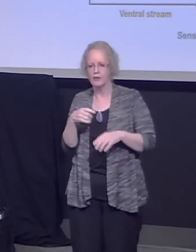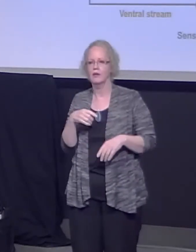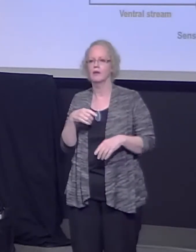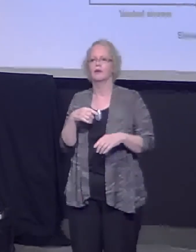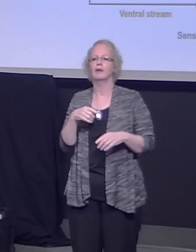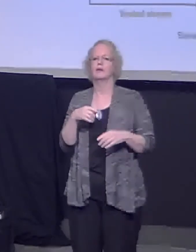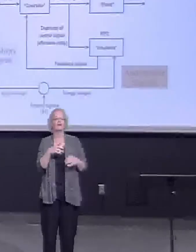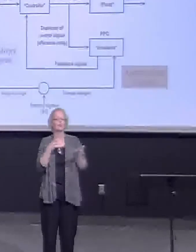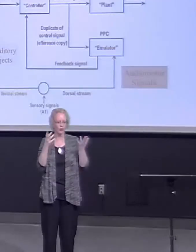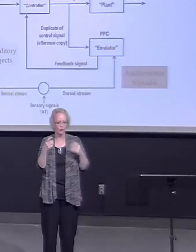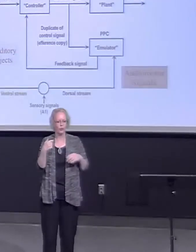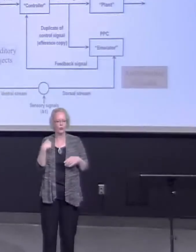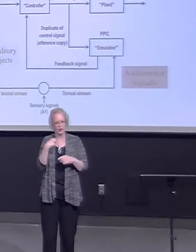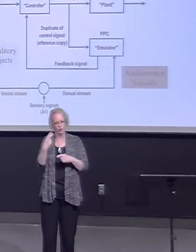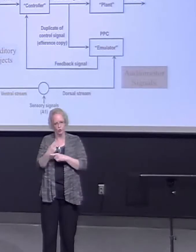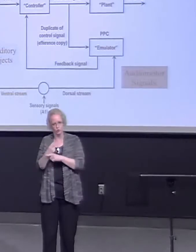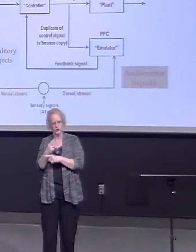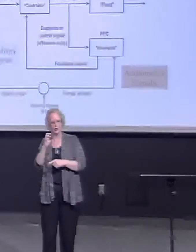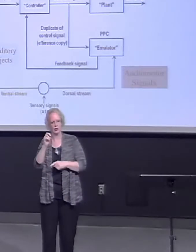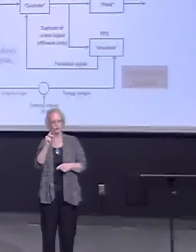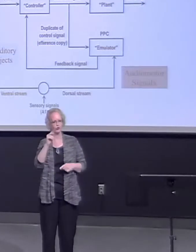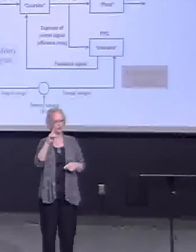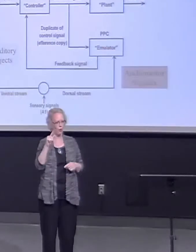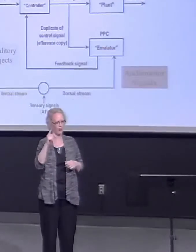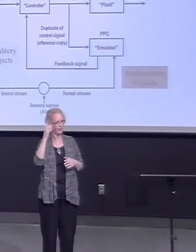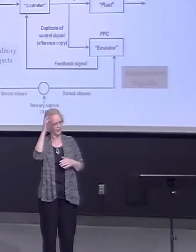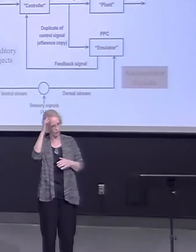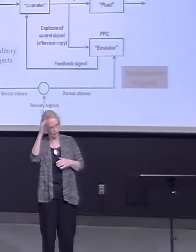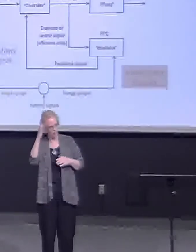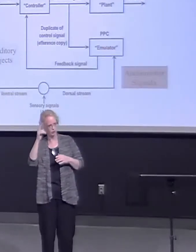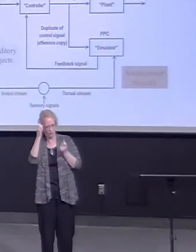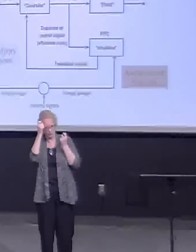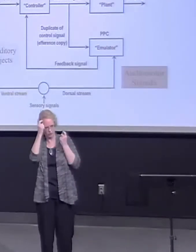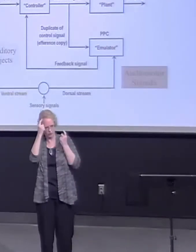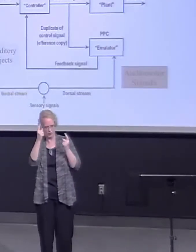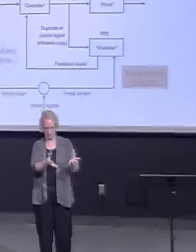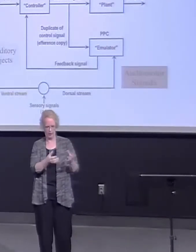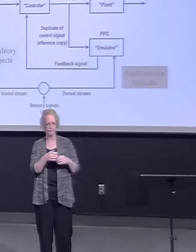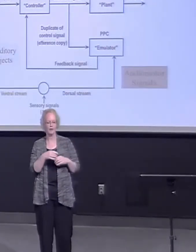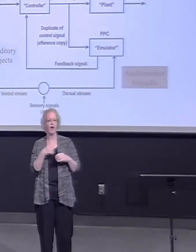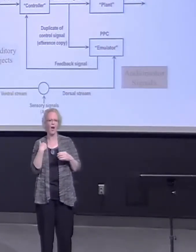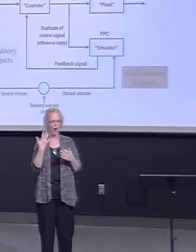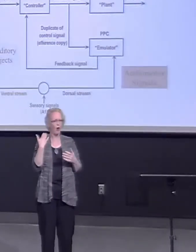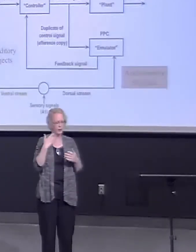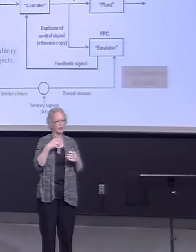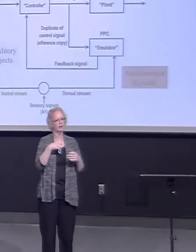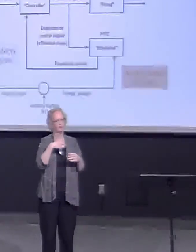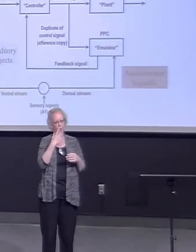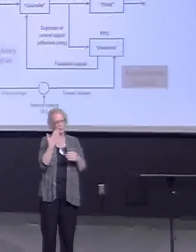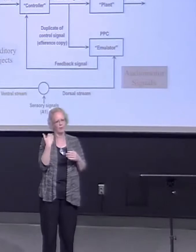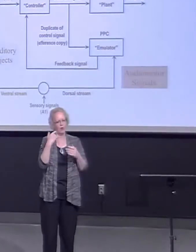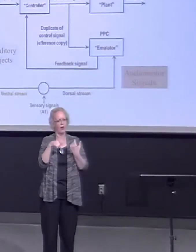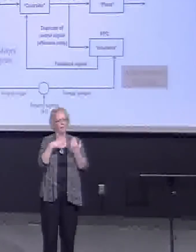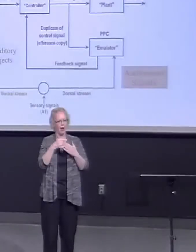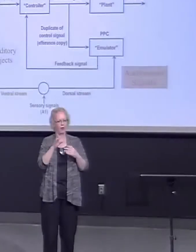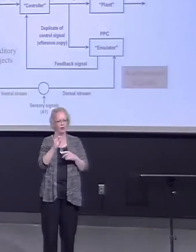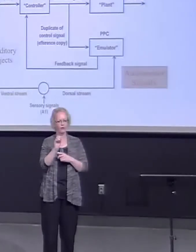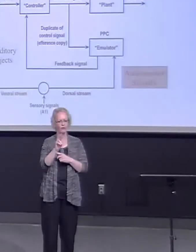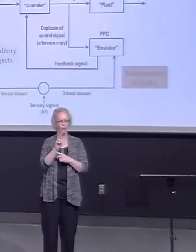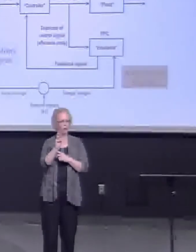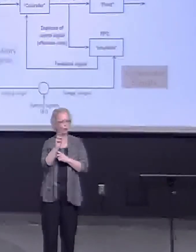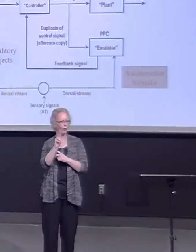control theory to actually understand all this. So as I used before the term forward model or internal model, this is how it works.